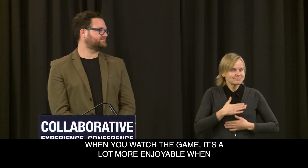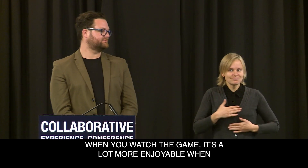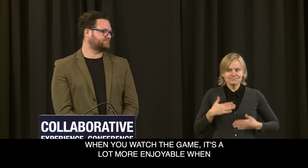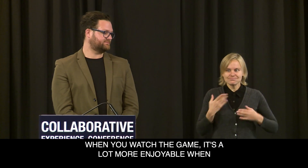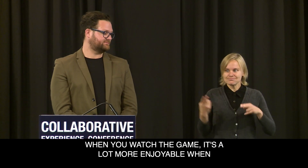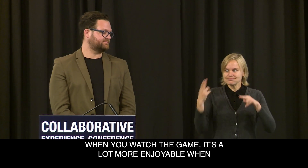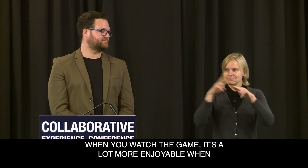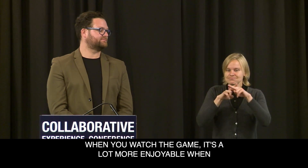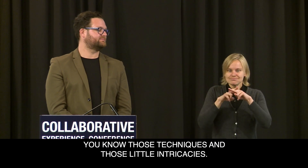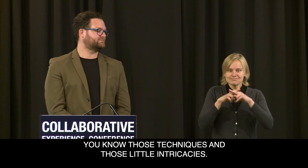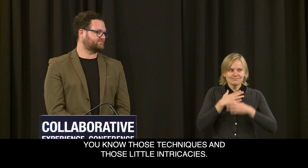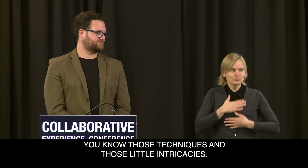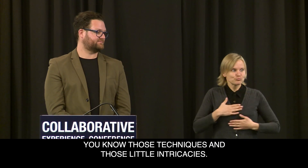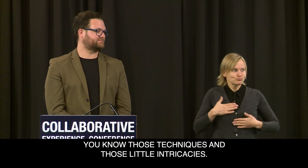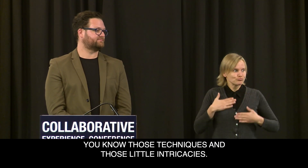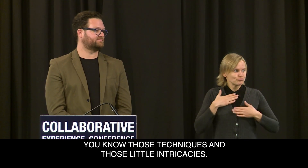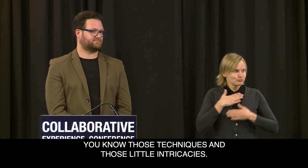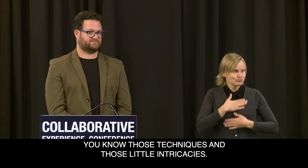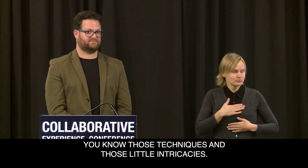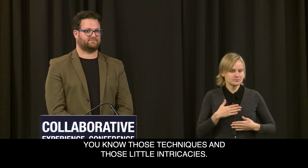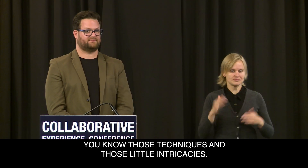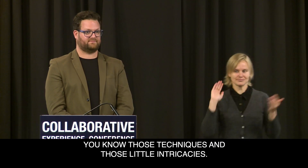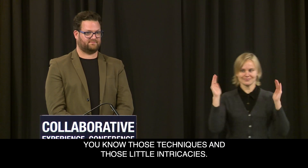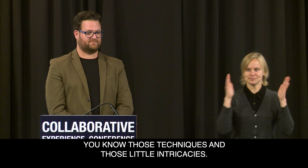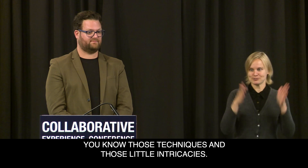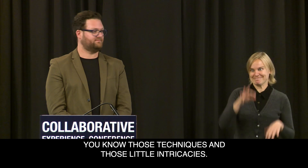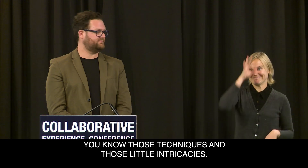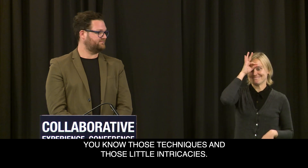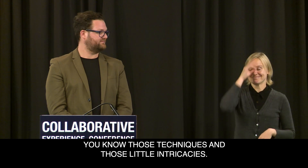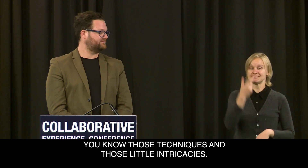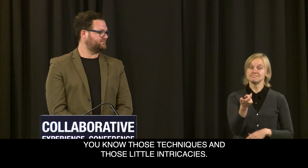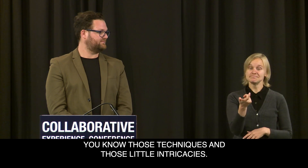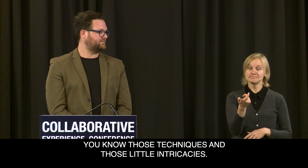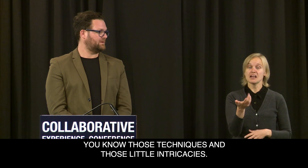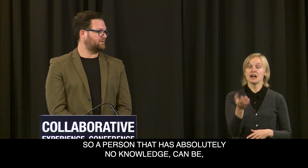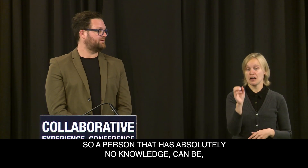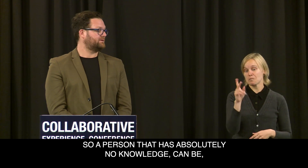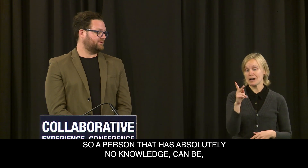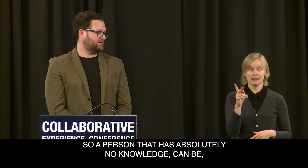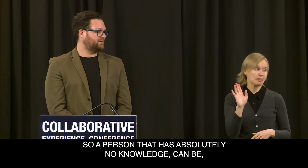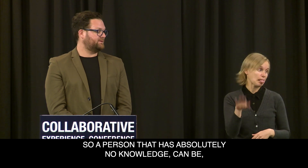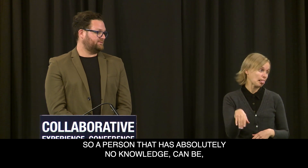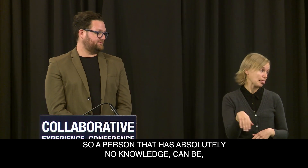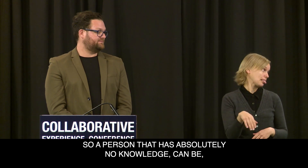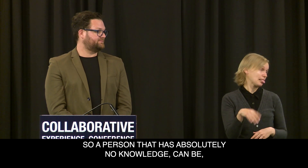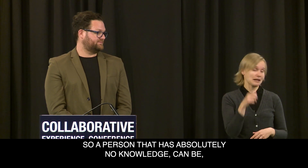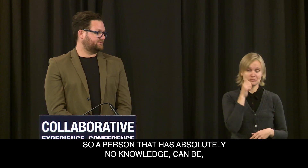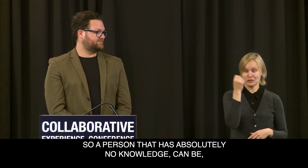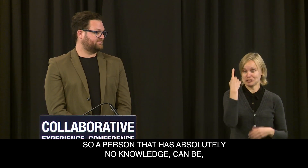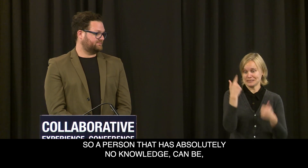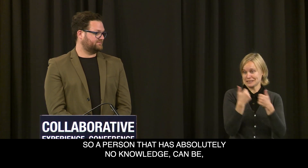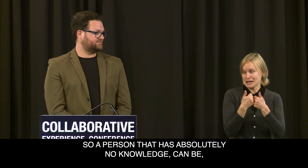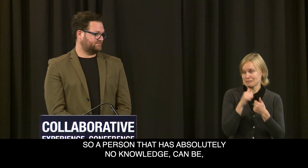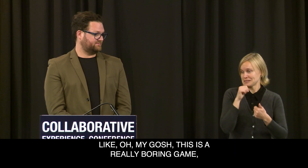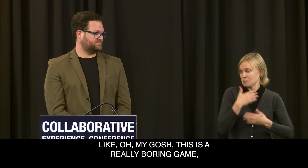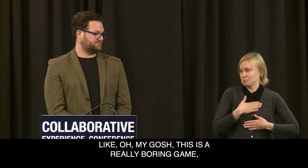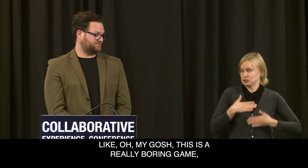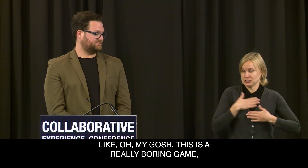lot more enjoyable when you know those techniques and those little intricacies. So a person that has absolutely no knowledge can be like, oh my gosh, this is a